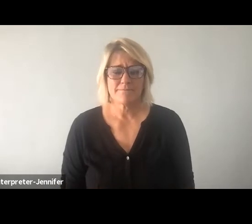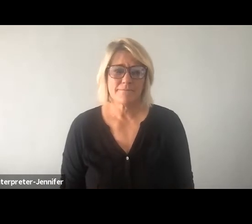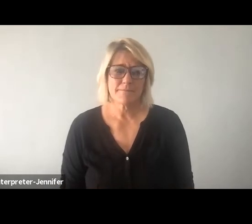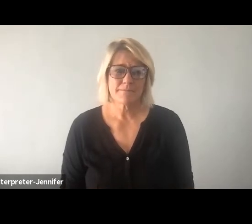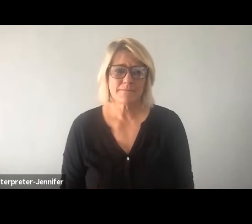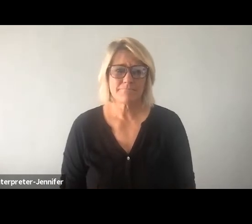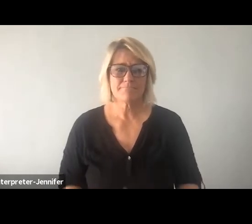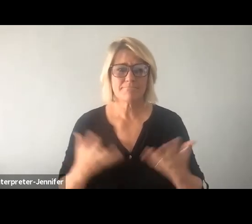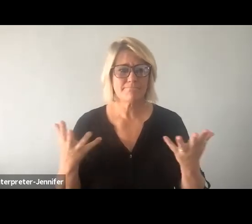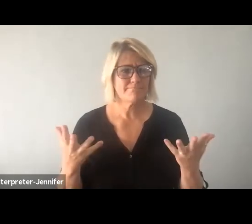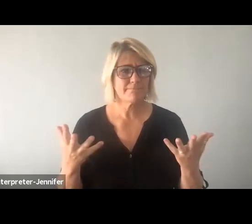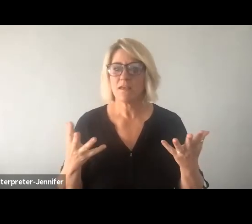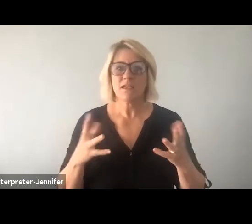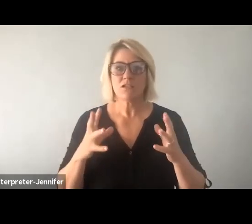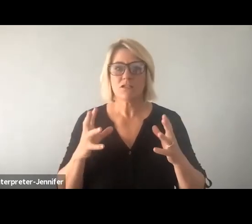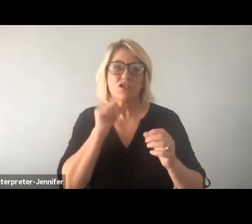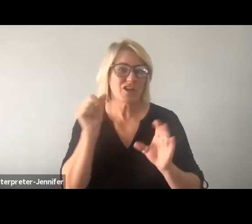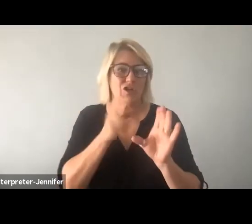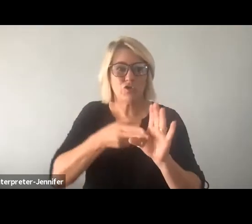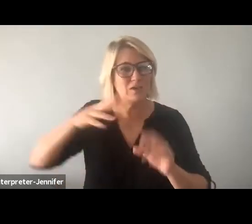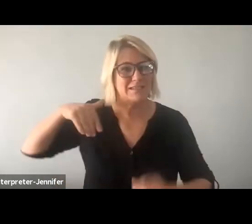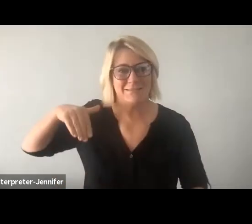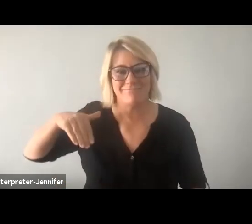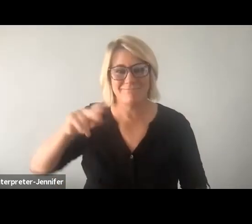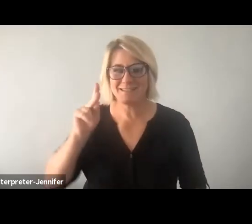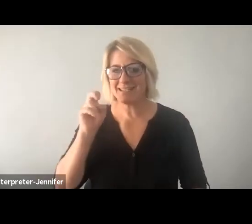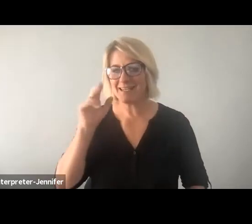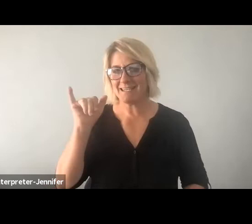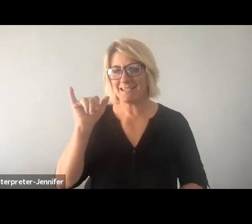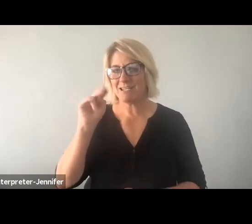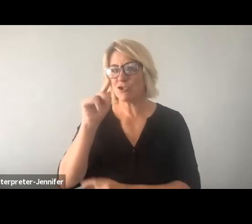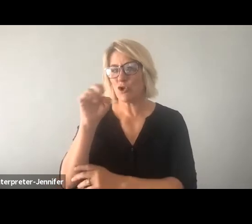And I'll take that as No, a she hasn't joined us yet. all righty.